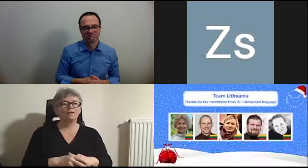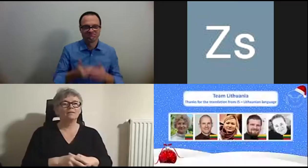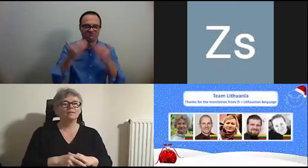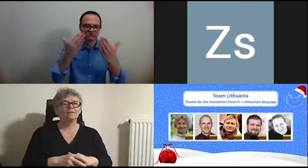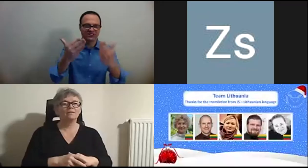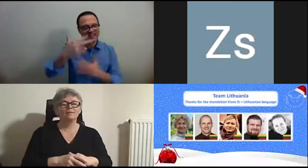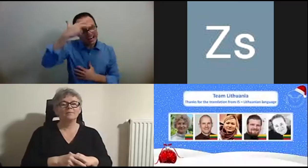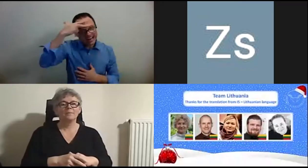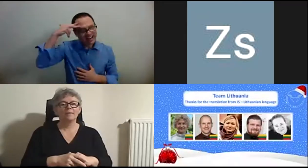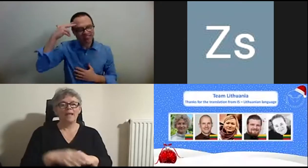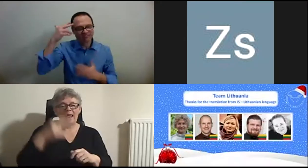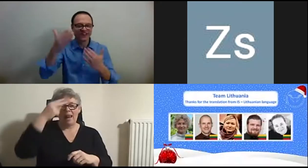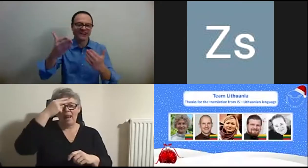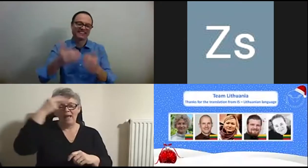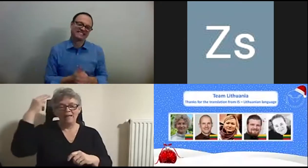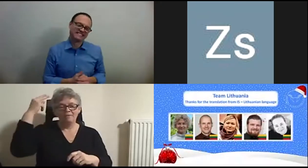To the next team, please.